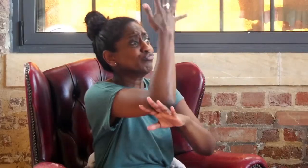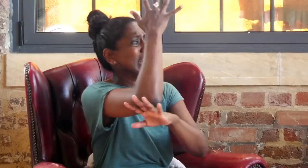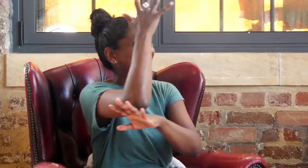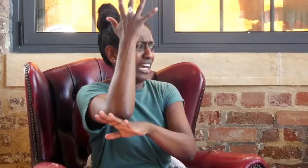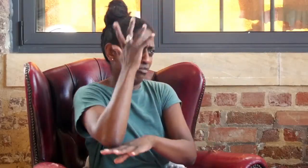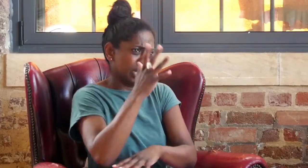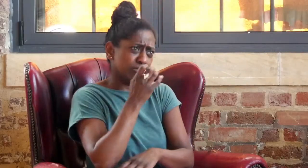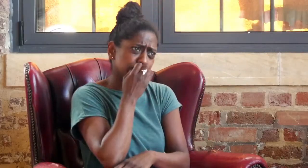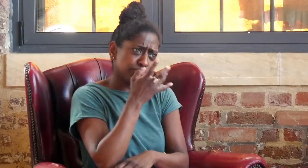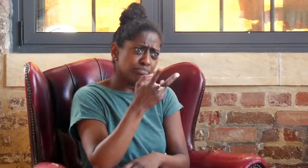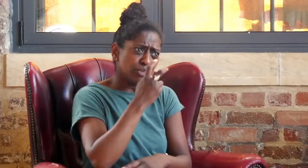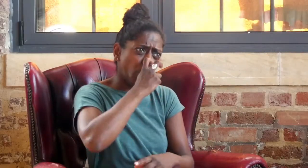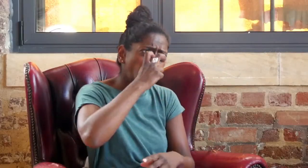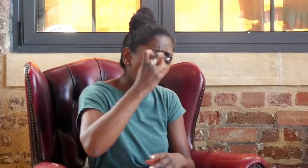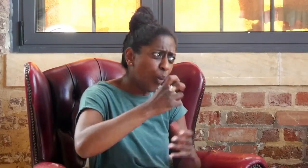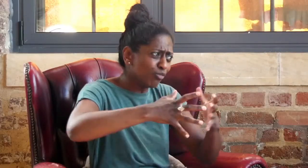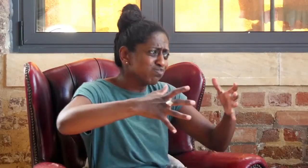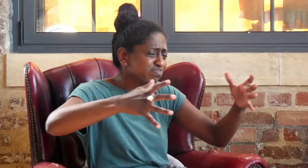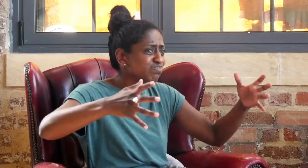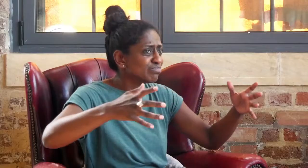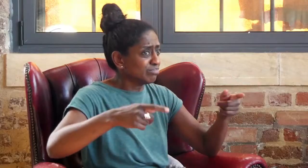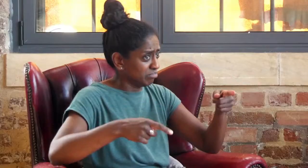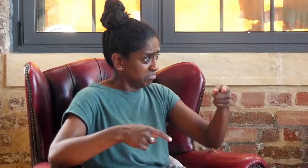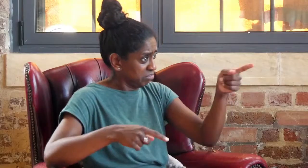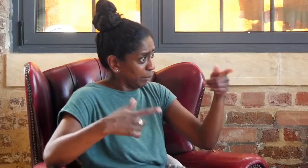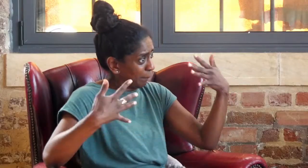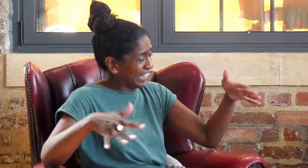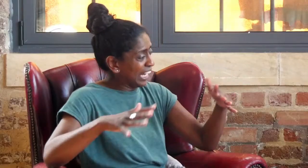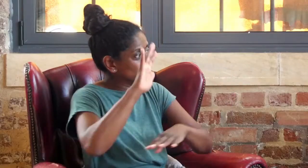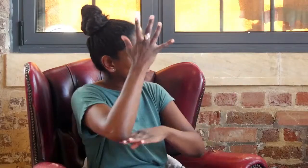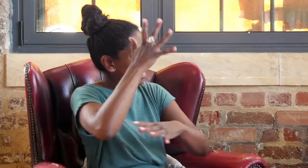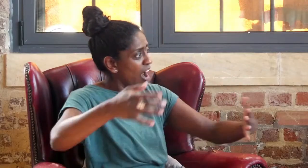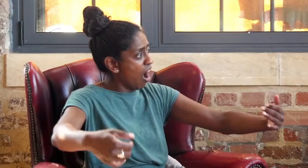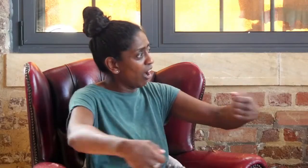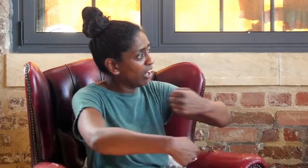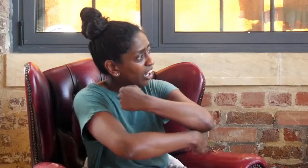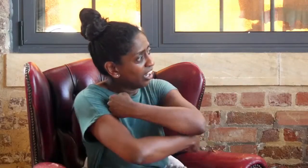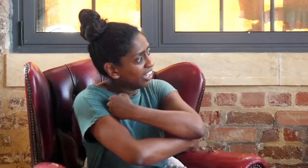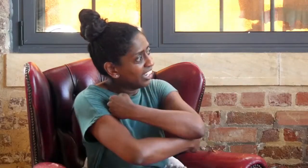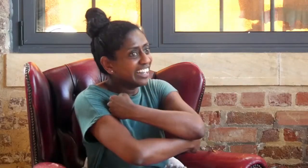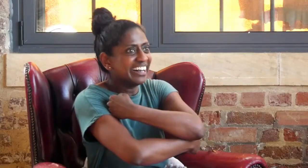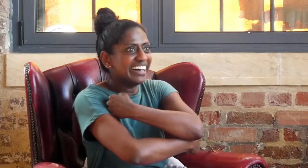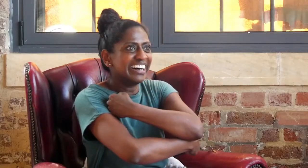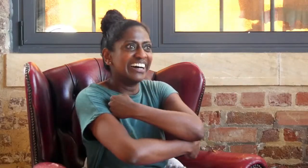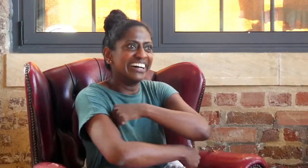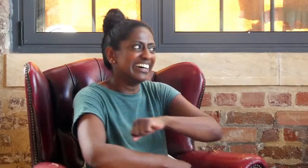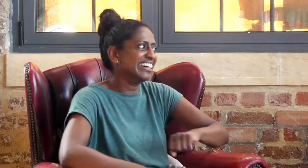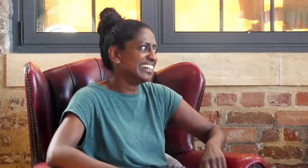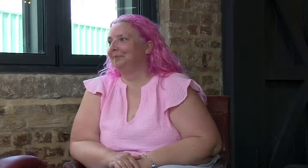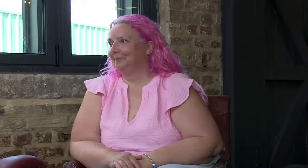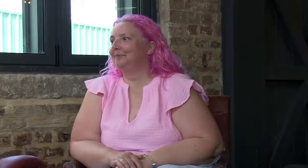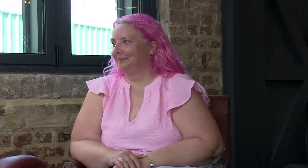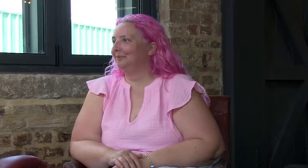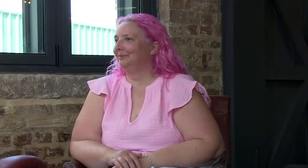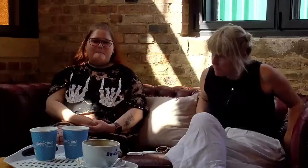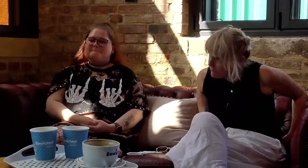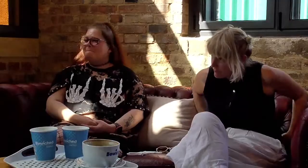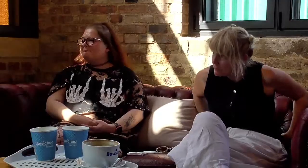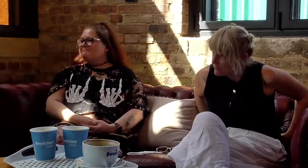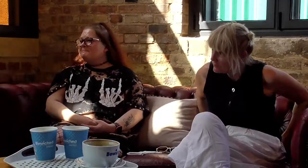So in the wild and see all the trees, beautiful, isn't it? Have you ever been a tree hugger? Yes, I have. Oh,